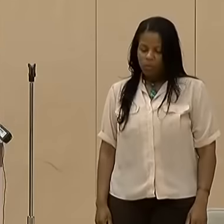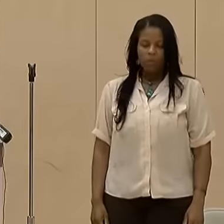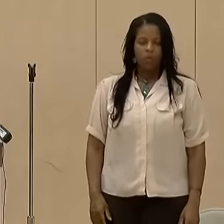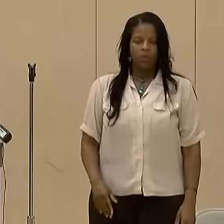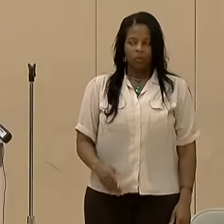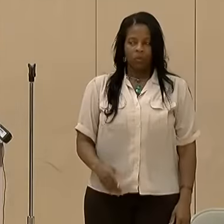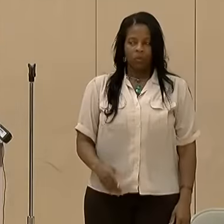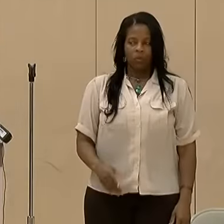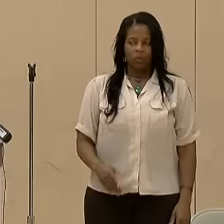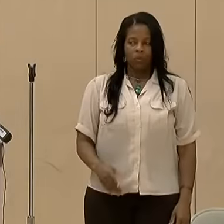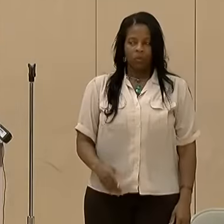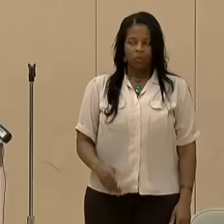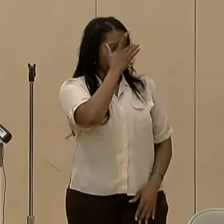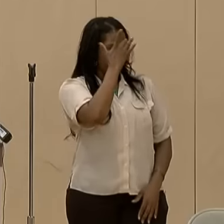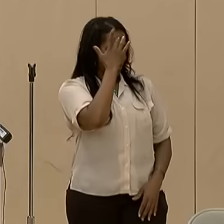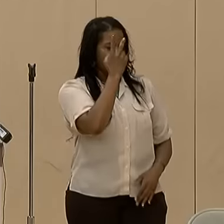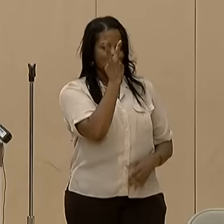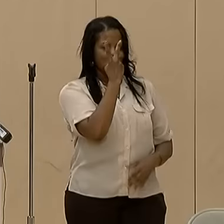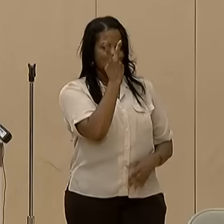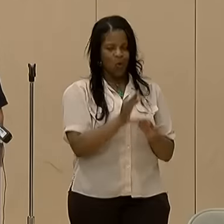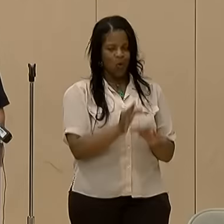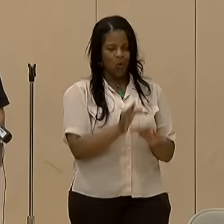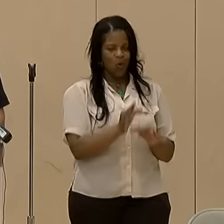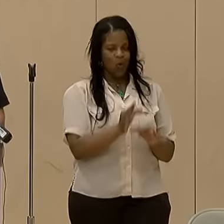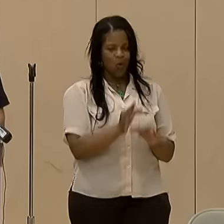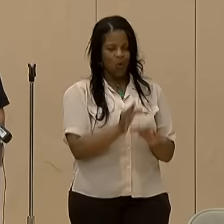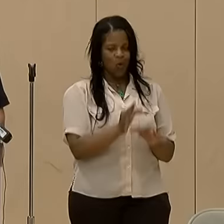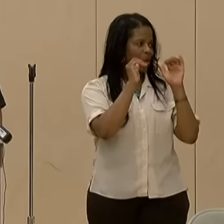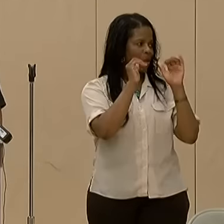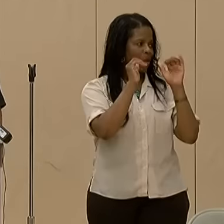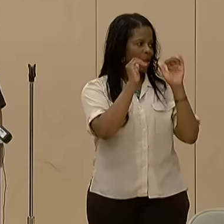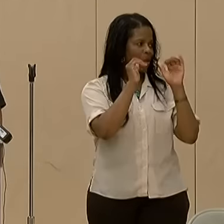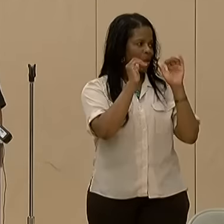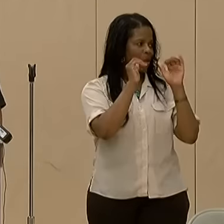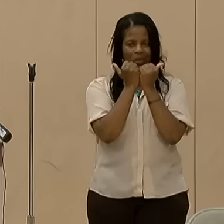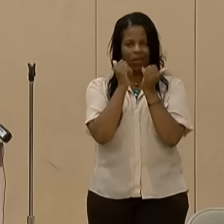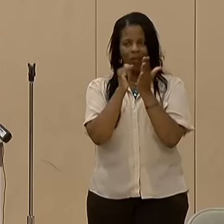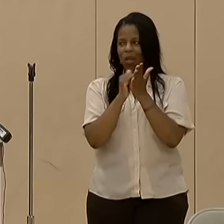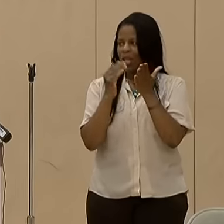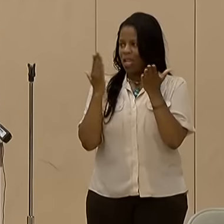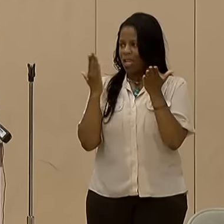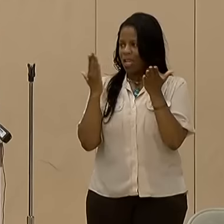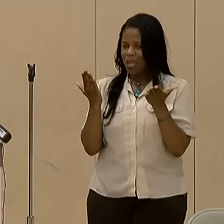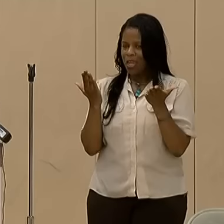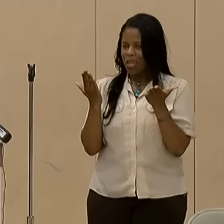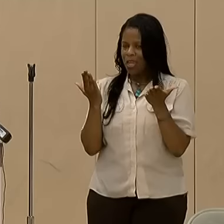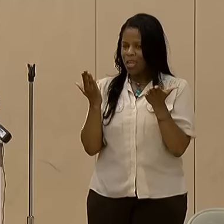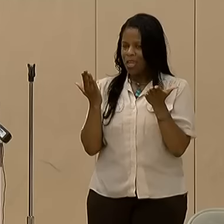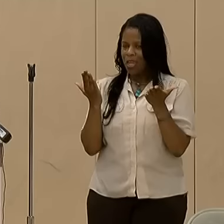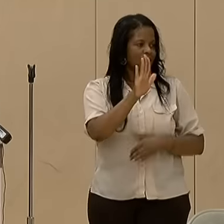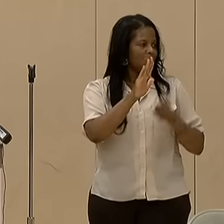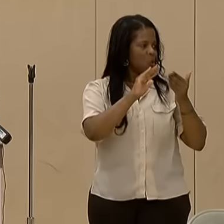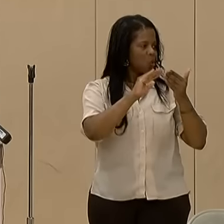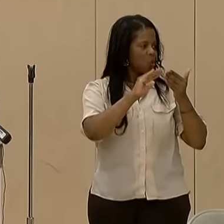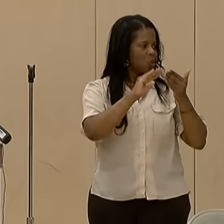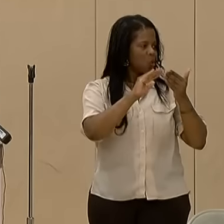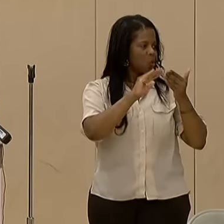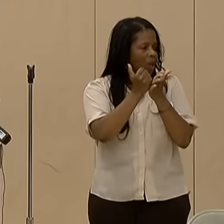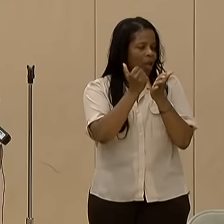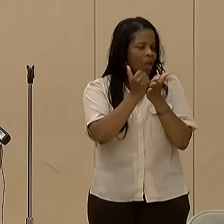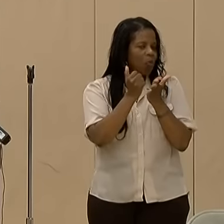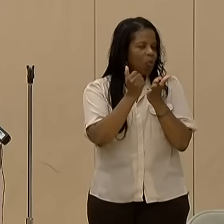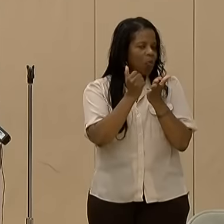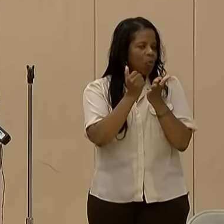Actually, I left out two very important agencies that are here in your community helping extinguish this